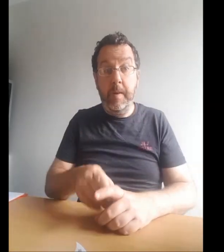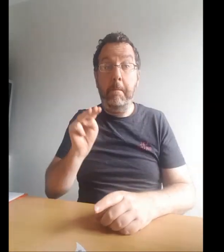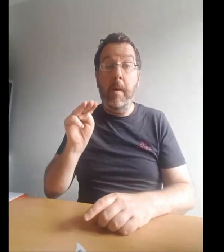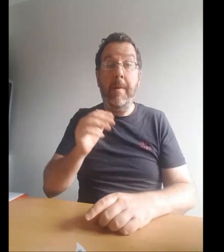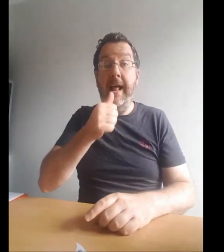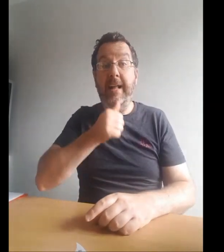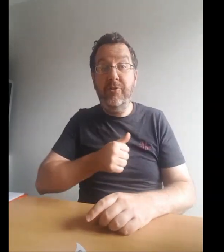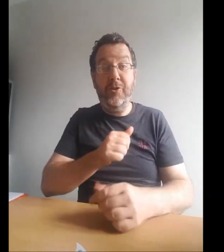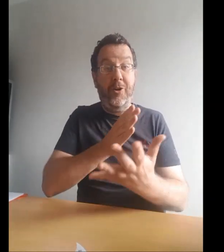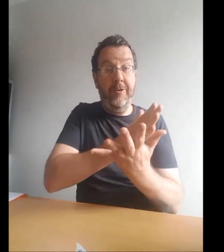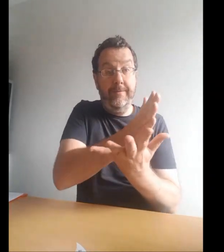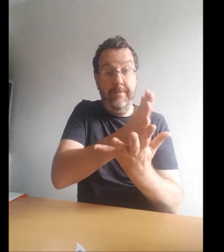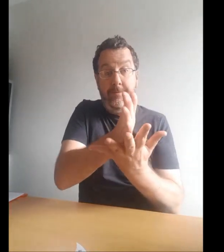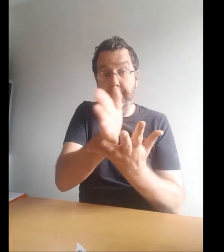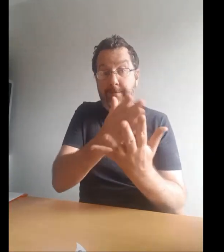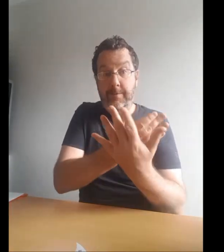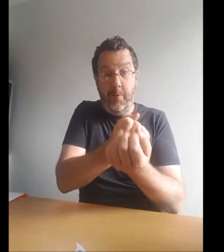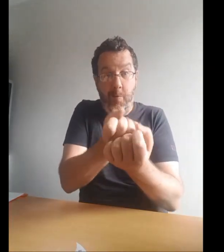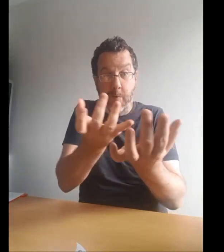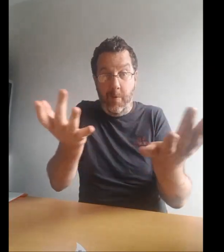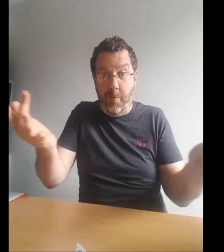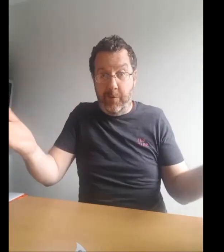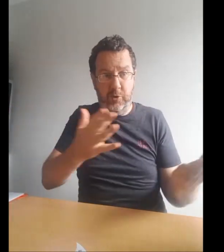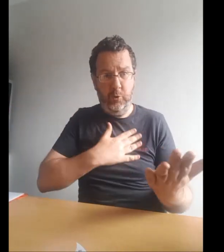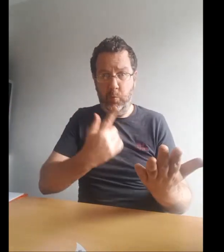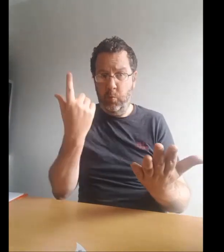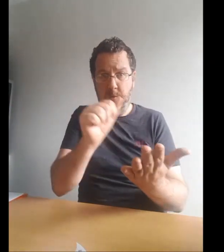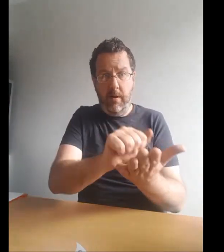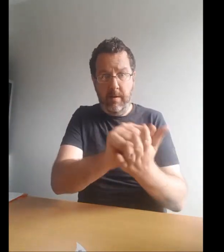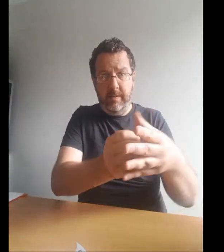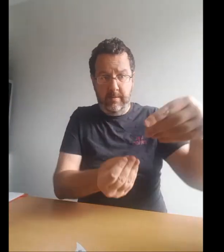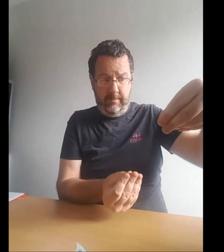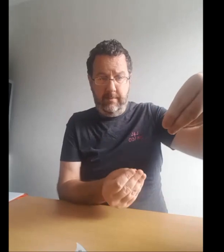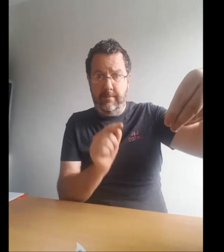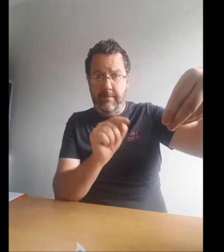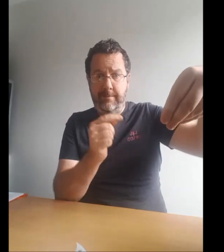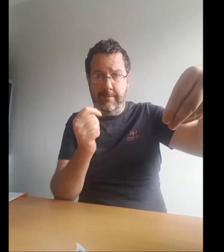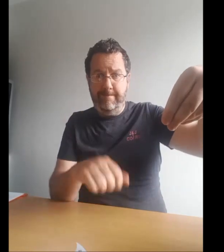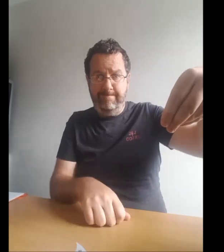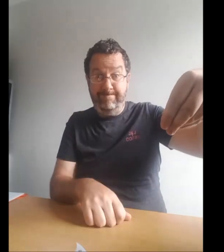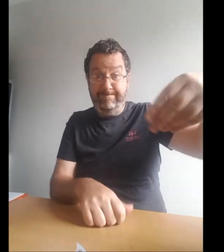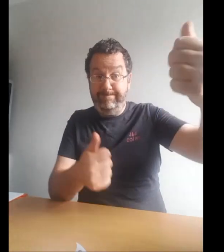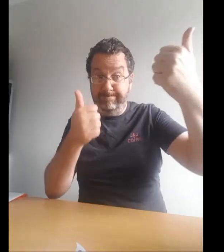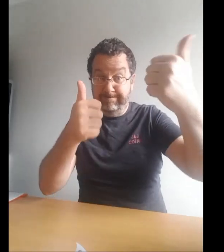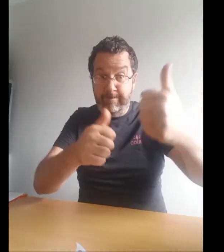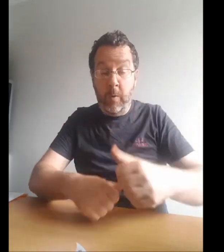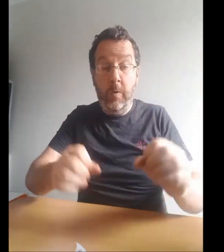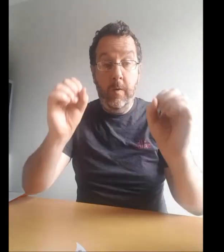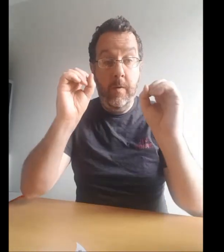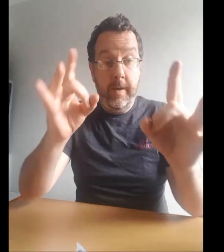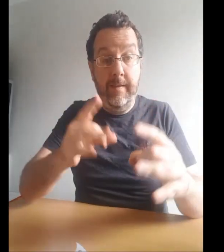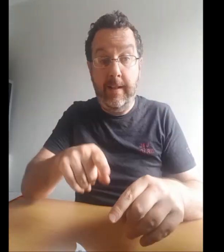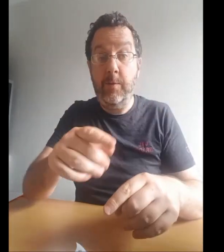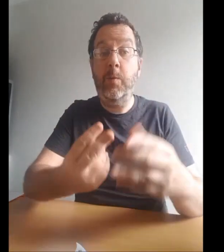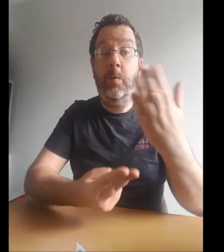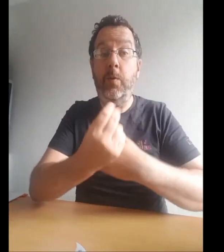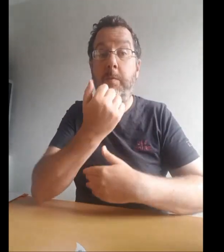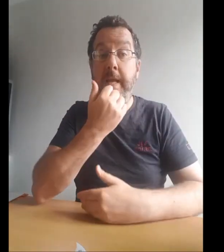sure. There's a range of different answers, a range of different things that might have happened, and all we have is this one piece of evidence. So that's your update. Thanks.